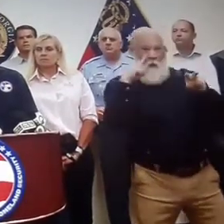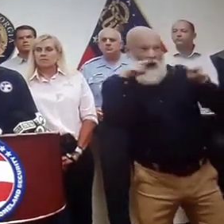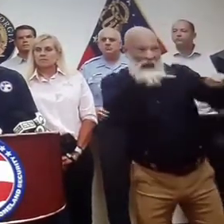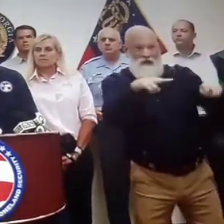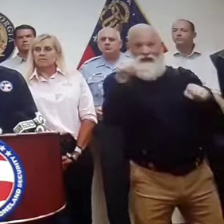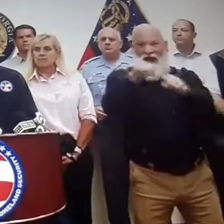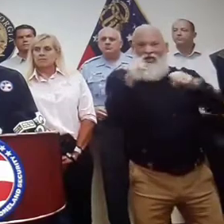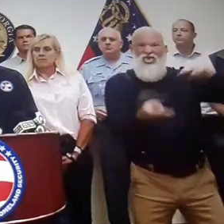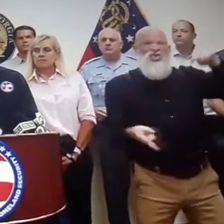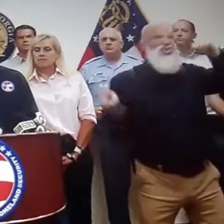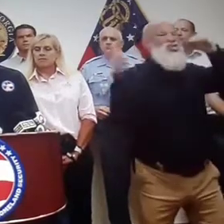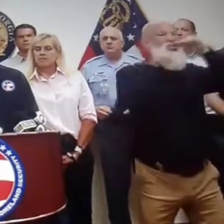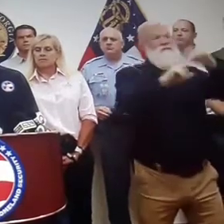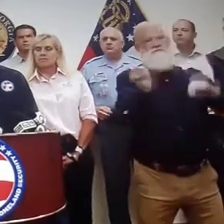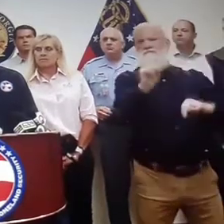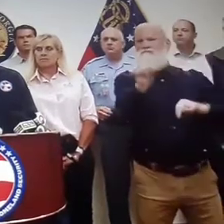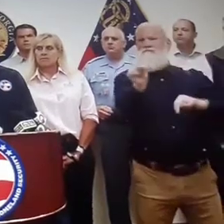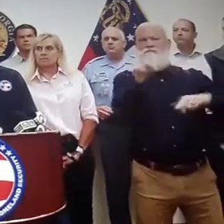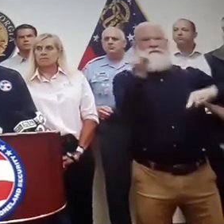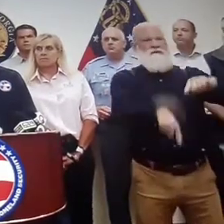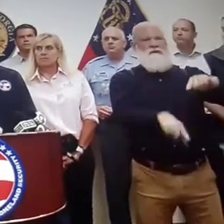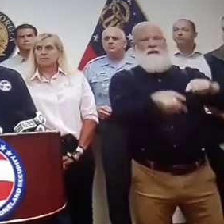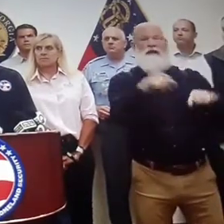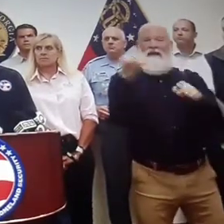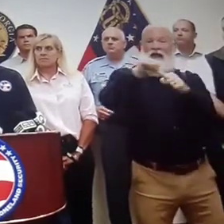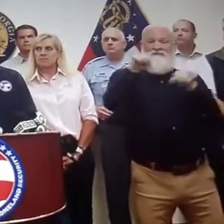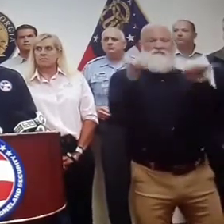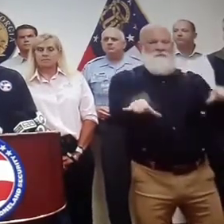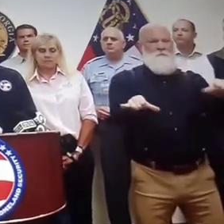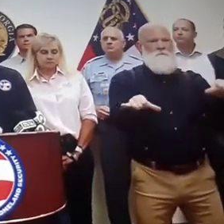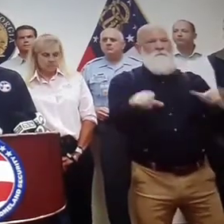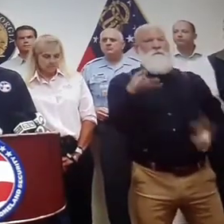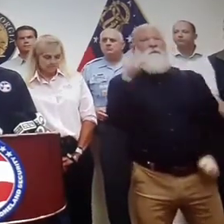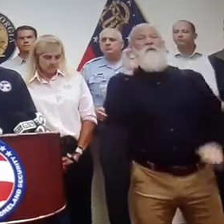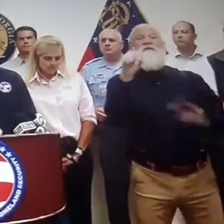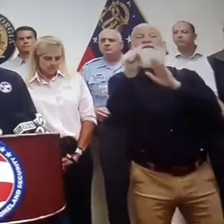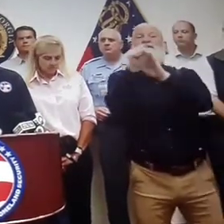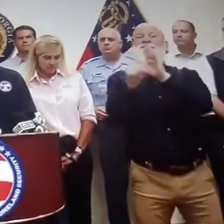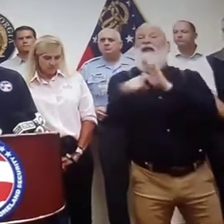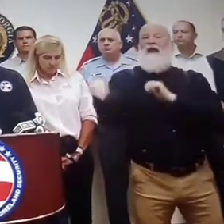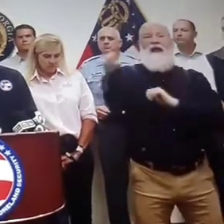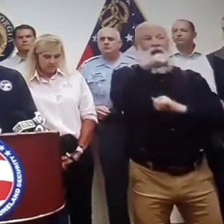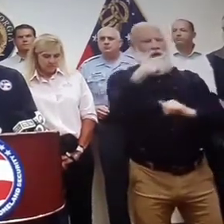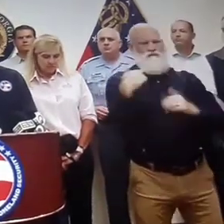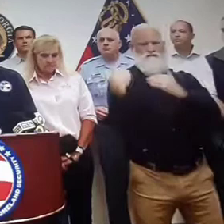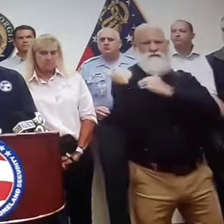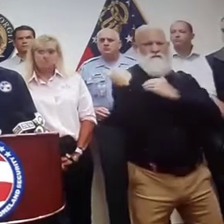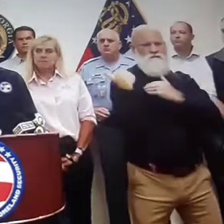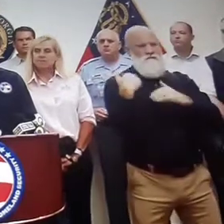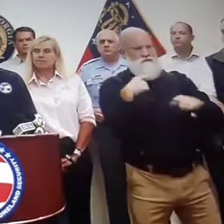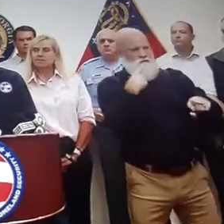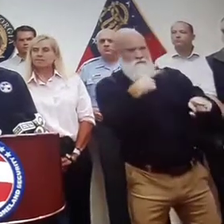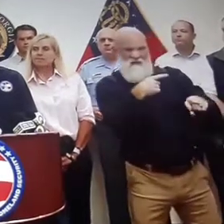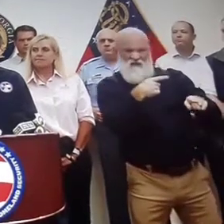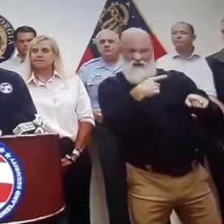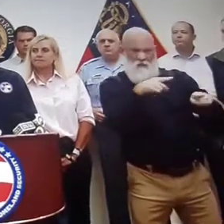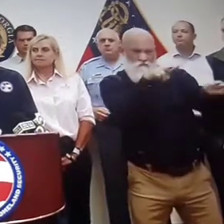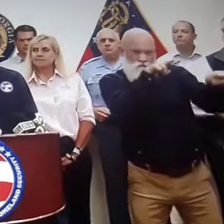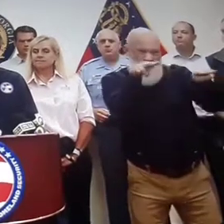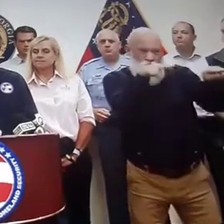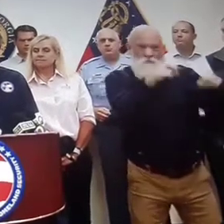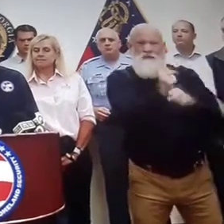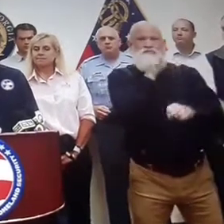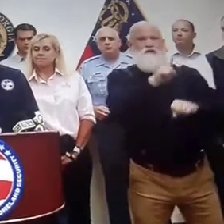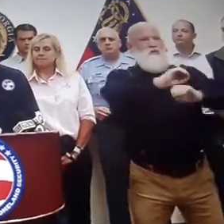Brad Raffensperger to combat charity scams for those that want to help after the storm moves